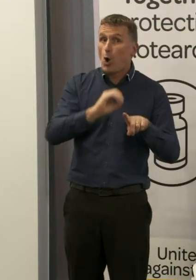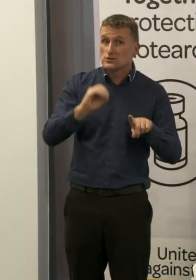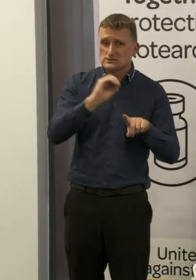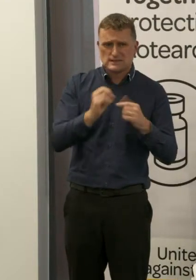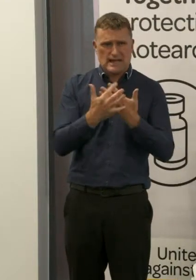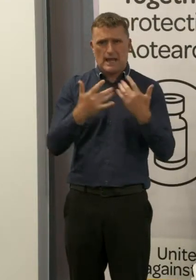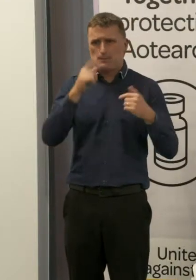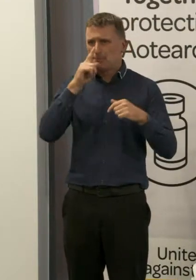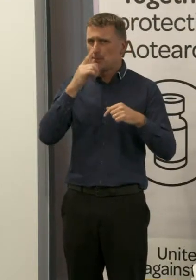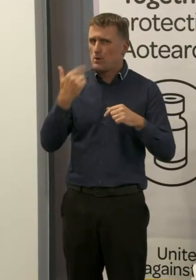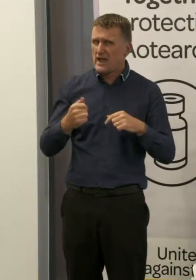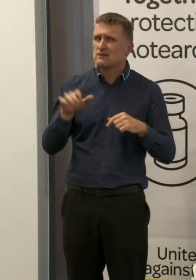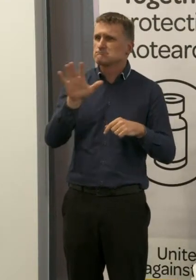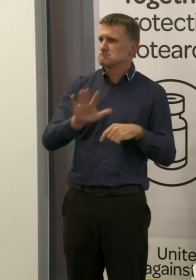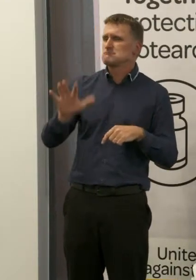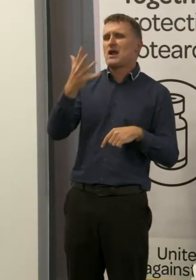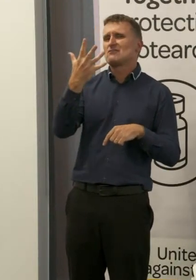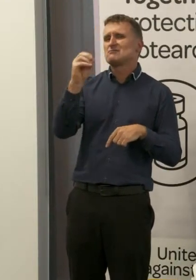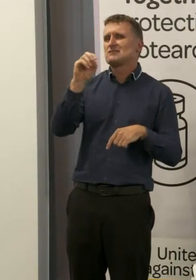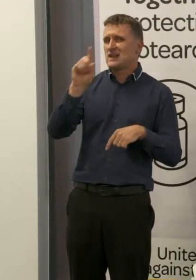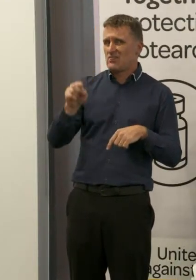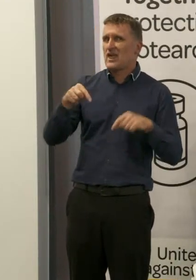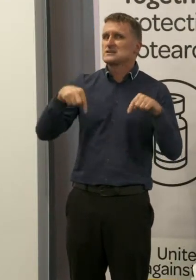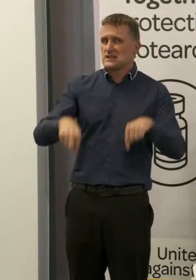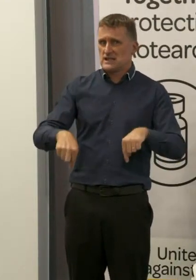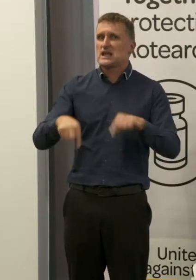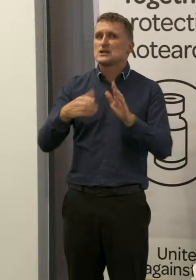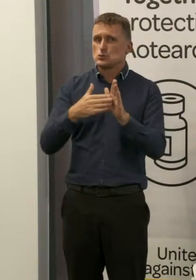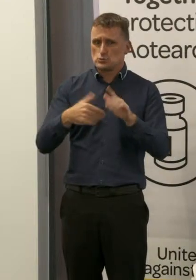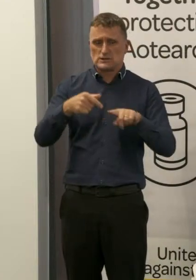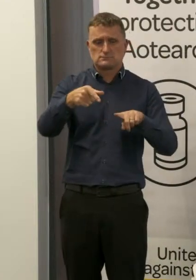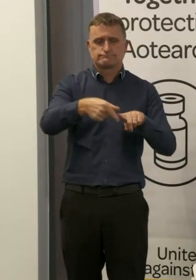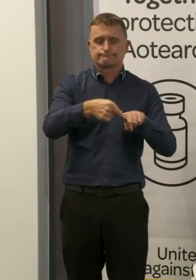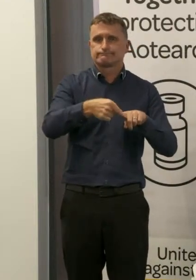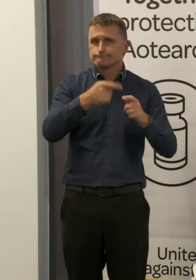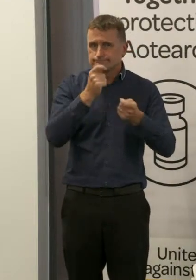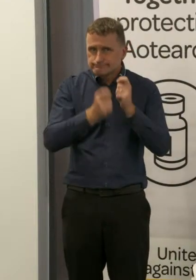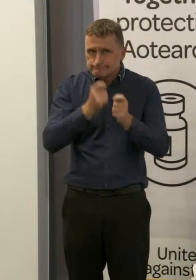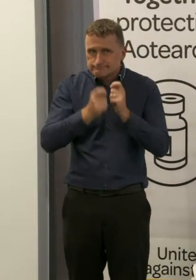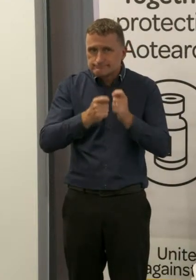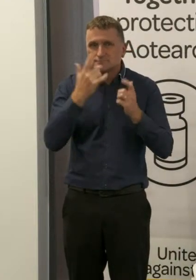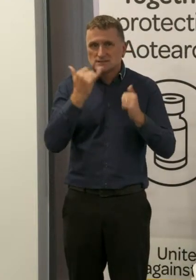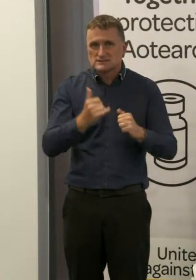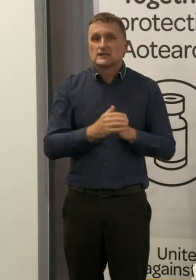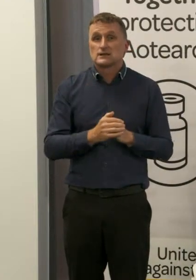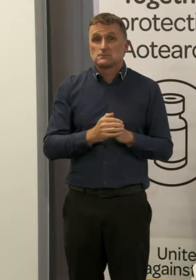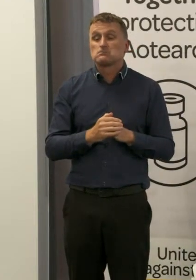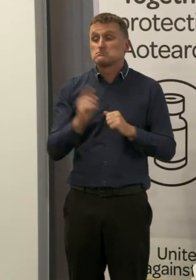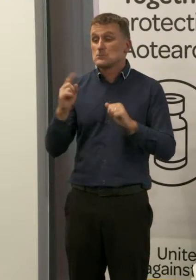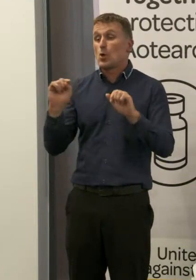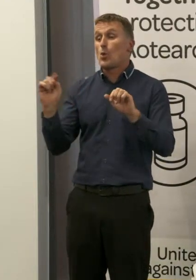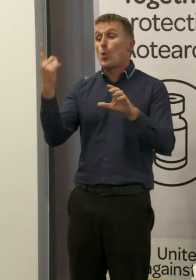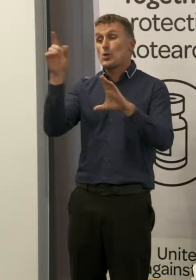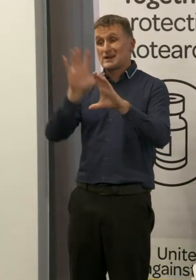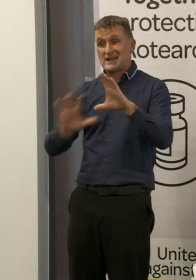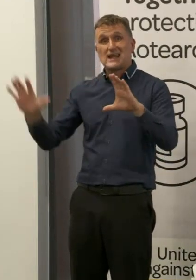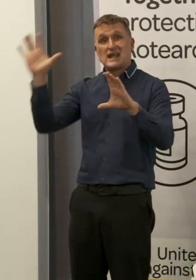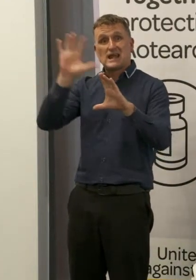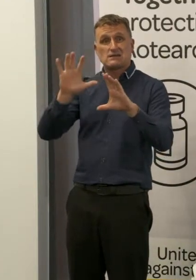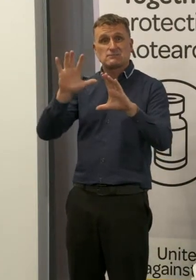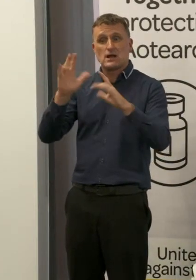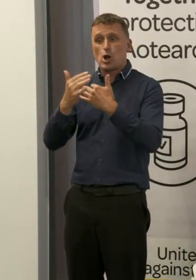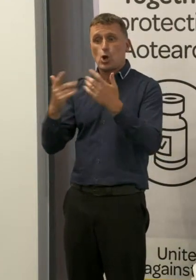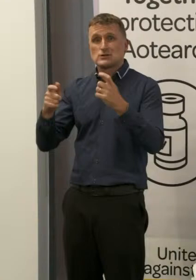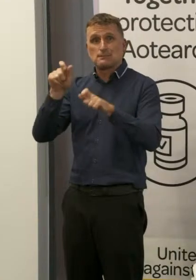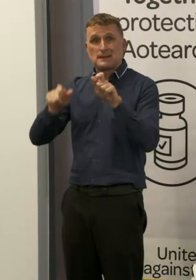so to date, especially in Auckland, the vast majority of people have received a pulse oximeter. That will not be the